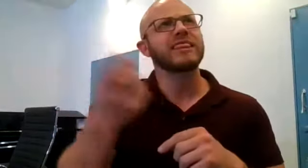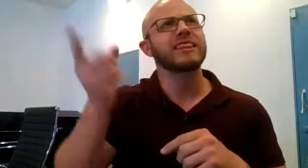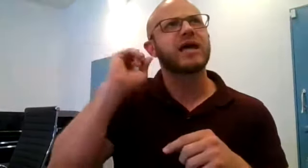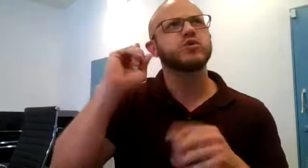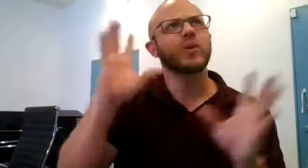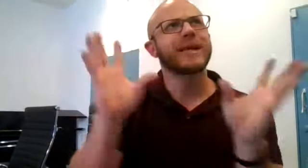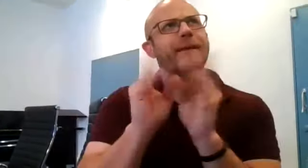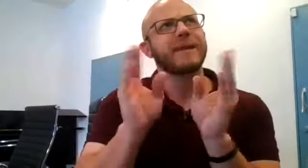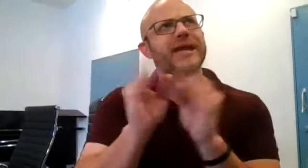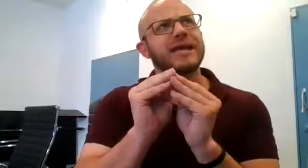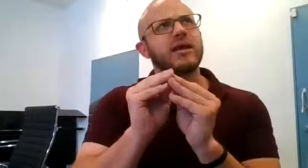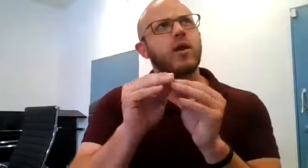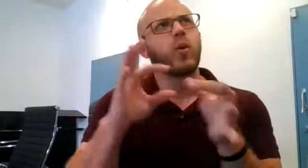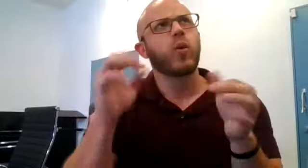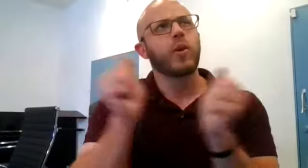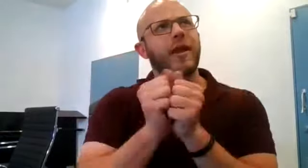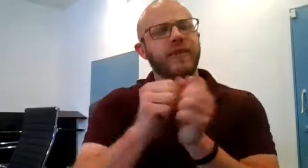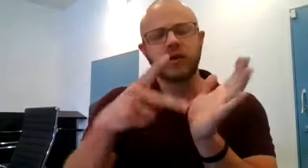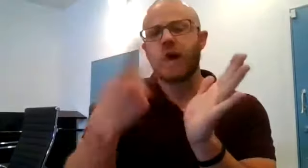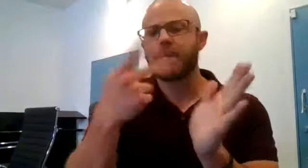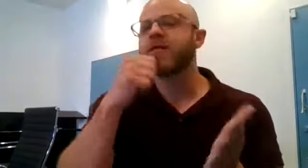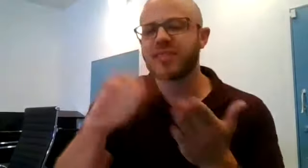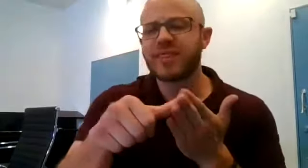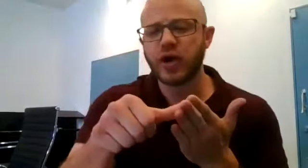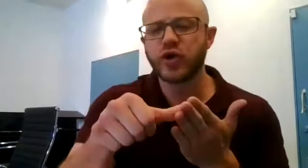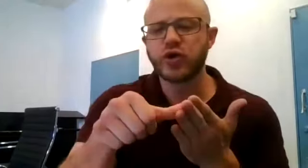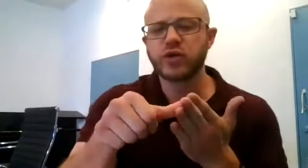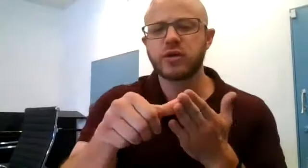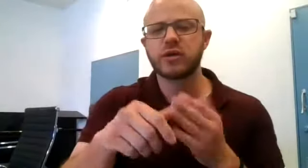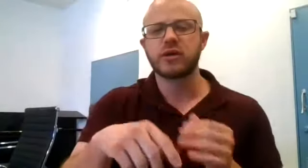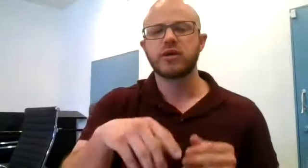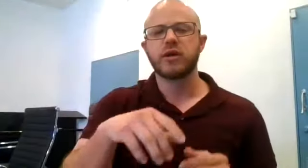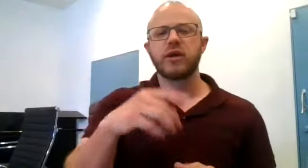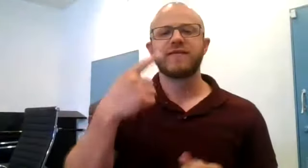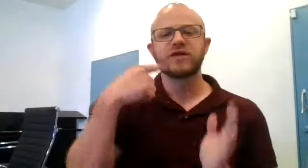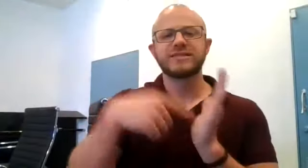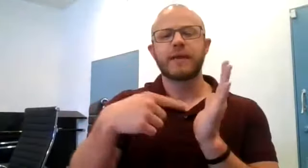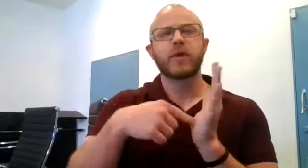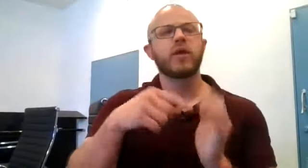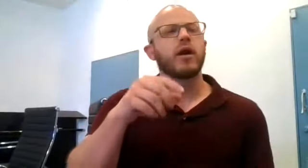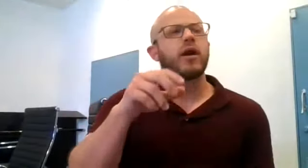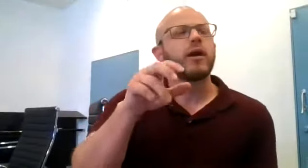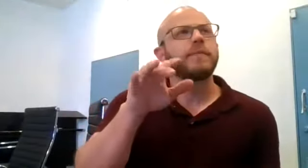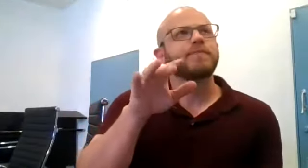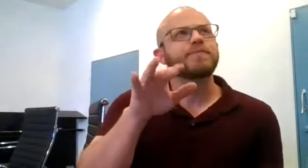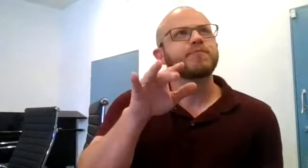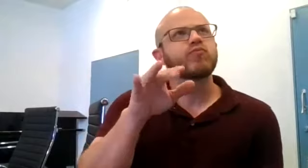I think we talked about that last meeting. Yeah, with double letters, correct. For